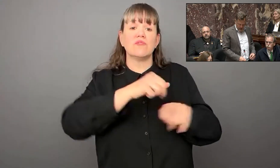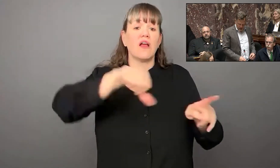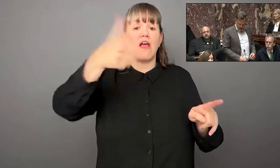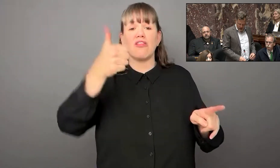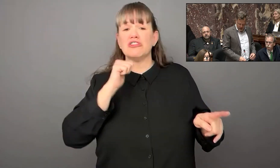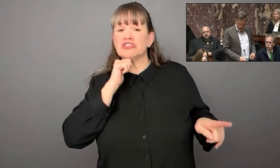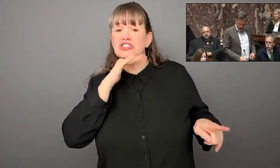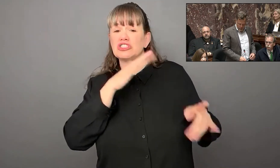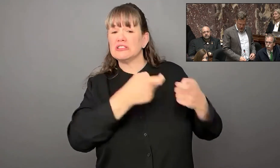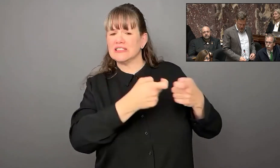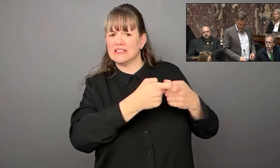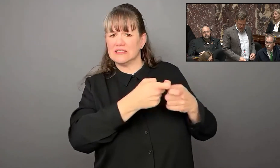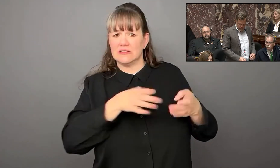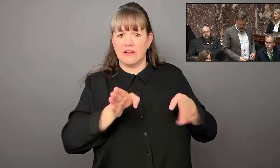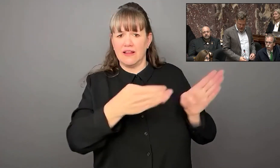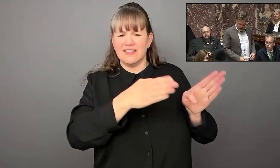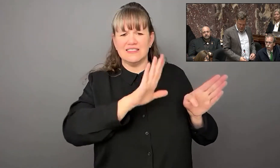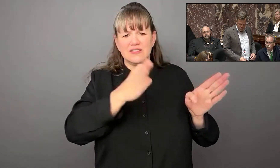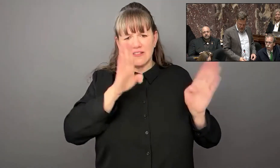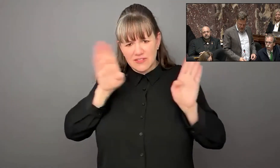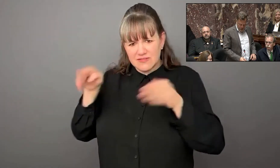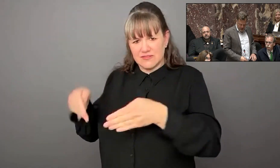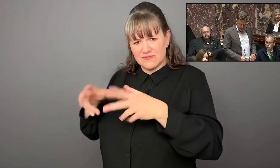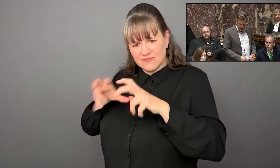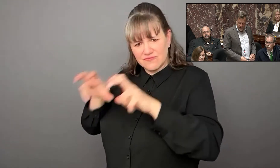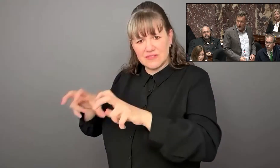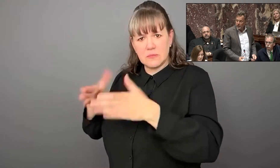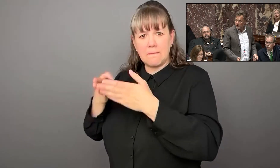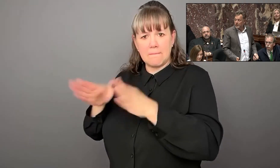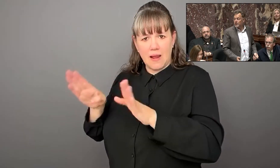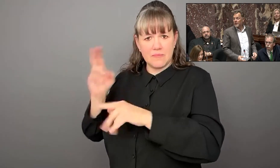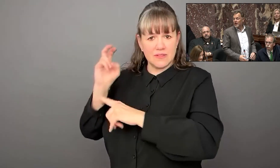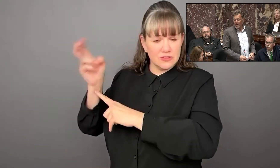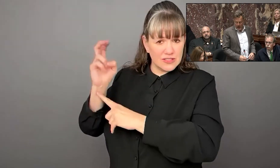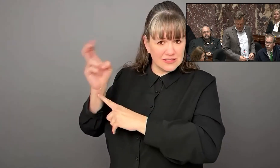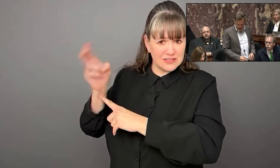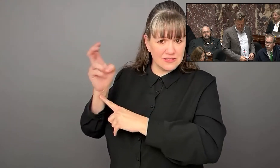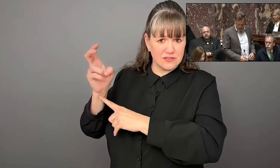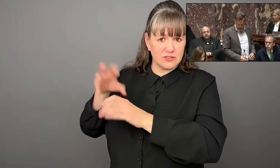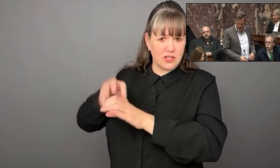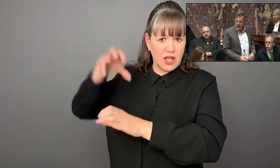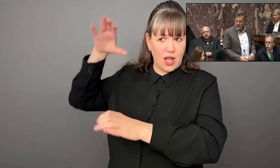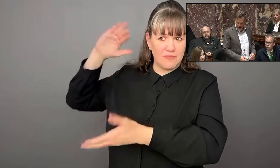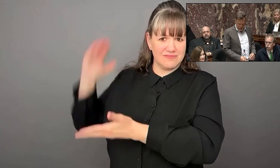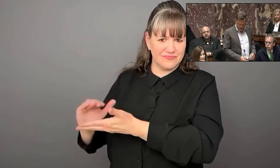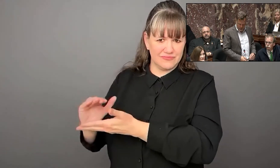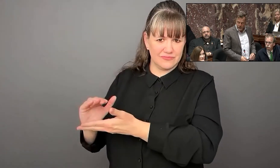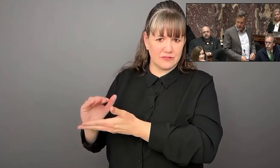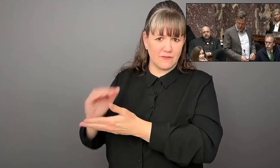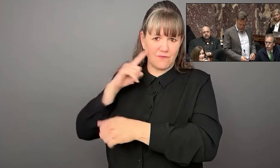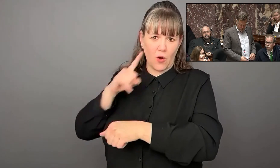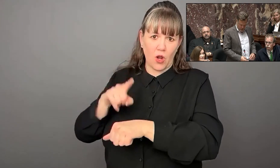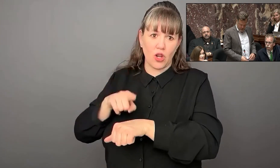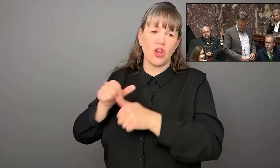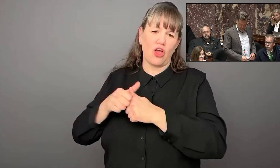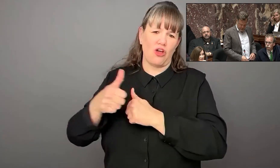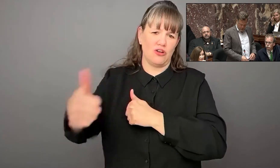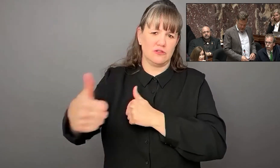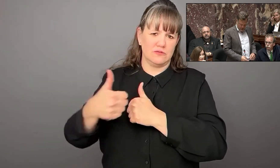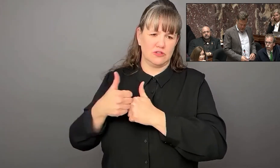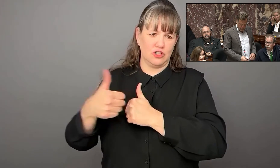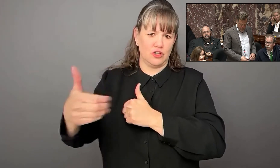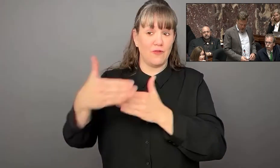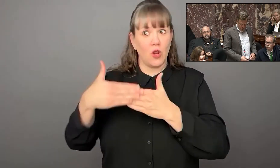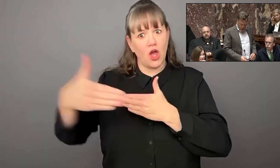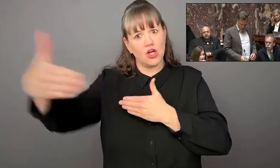transit and a low-carbon economy that benefits British Columbians in the long term and has a higher return on investment for these